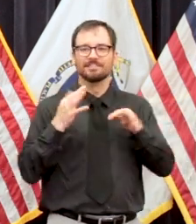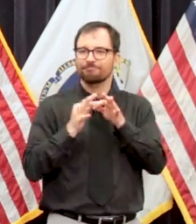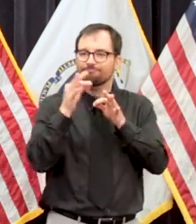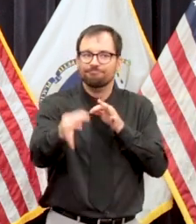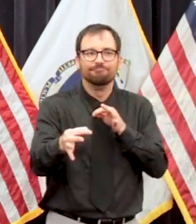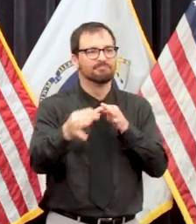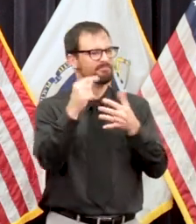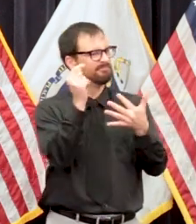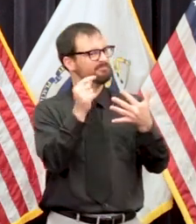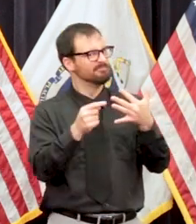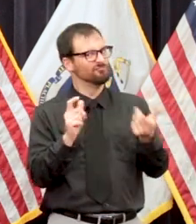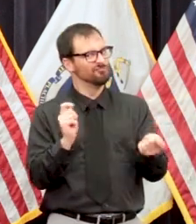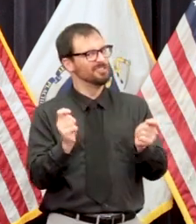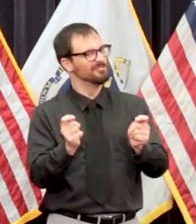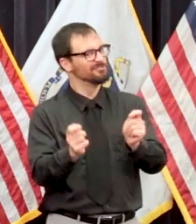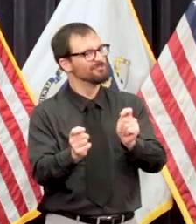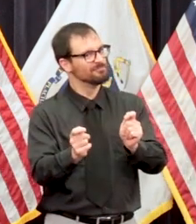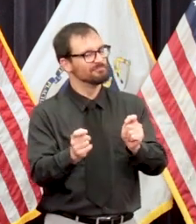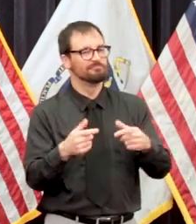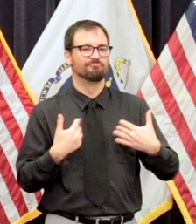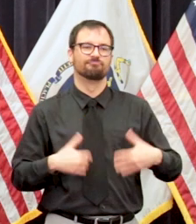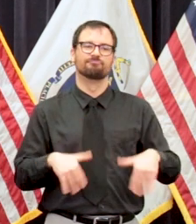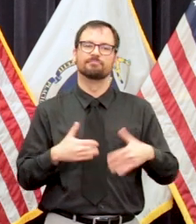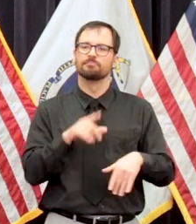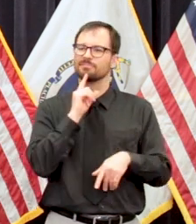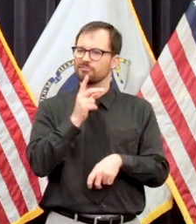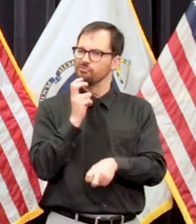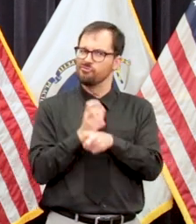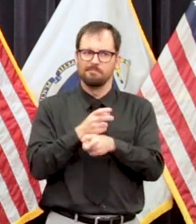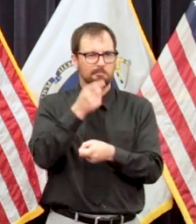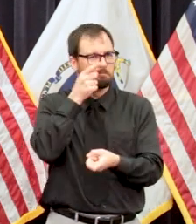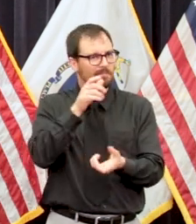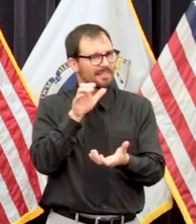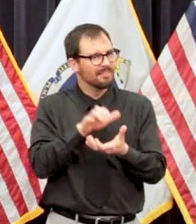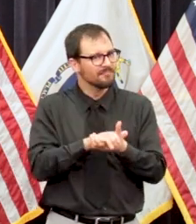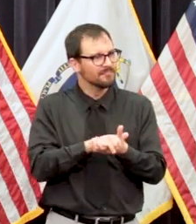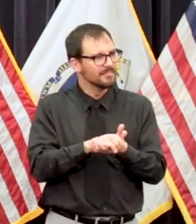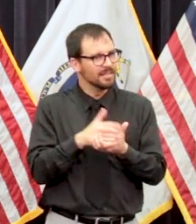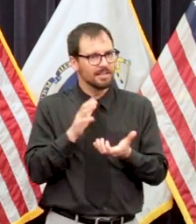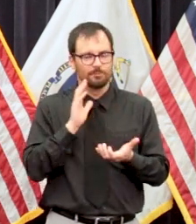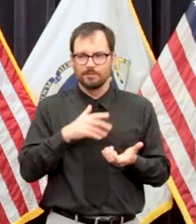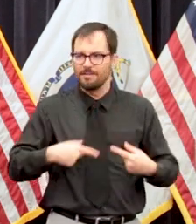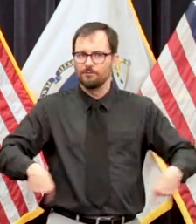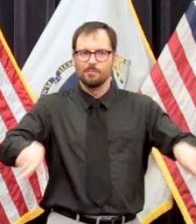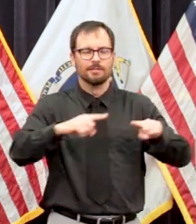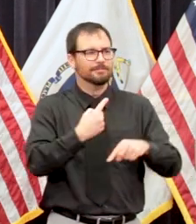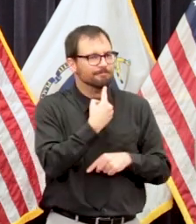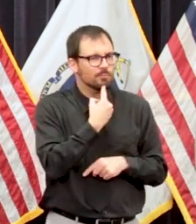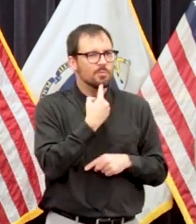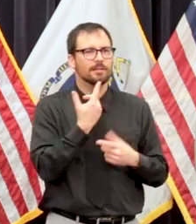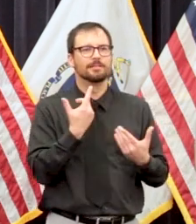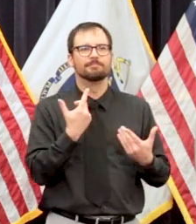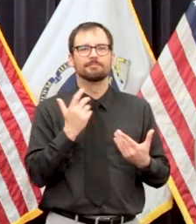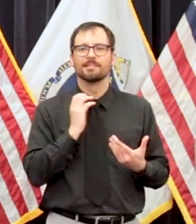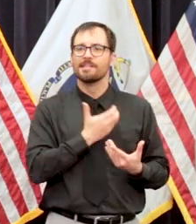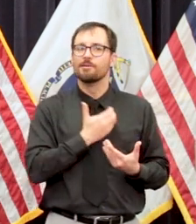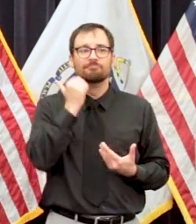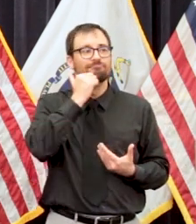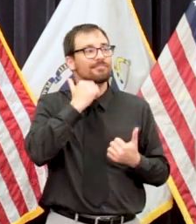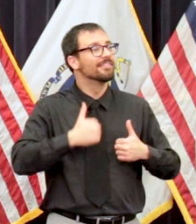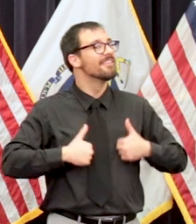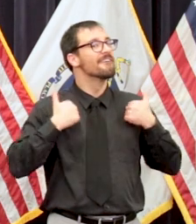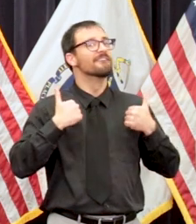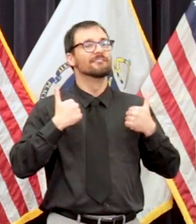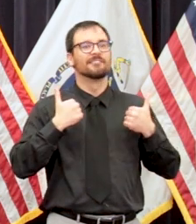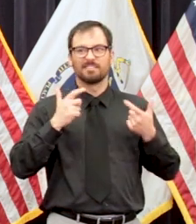certainly disappointing and upsetting, I think, for everybody. And this does represent a significant change in daily life for the vast majority